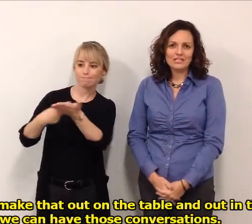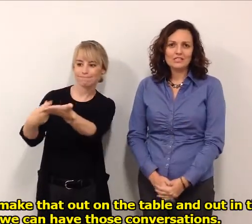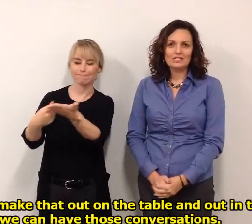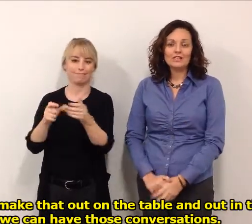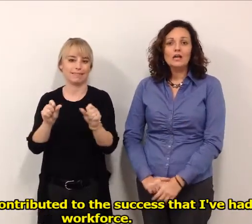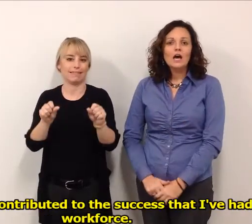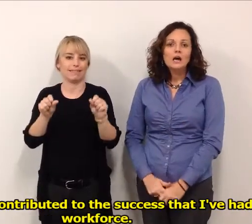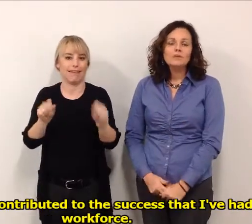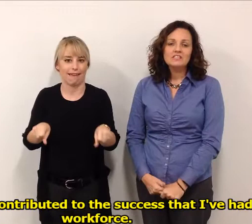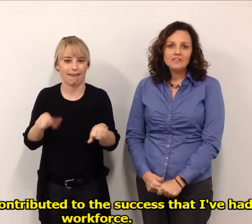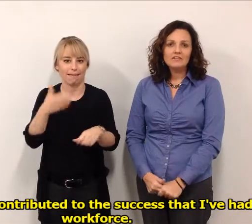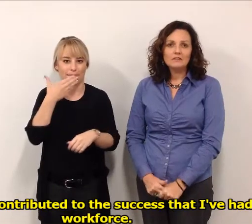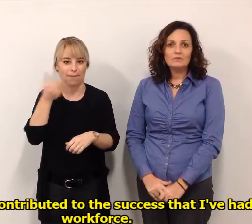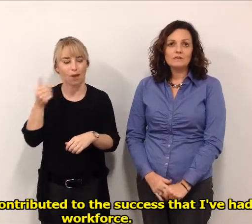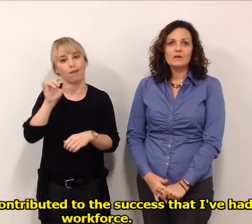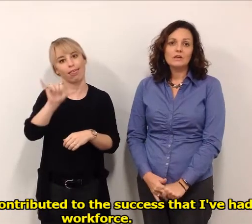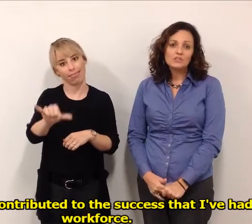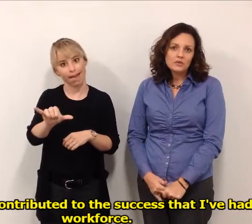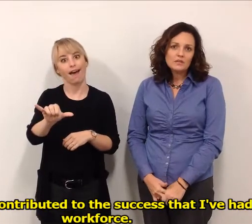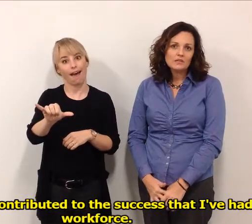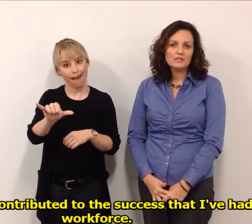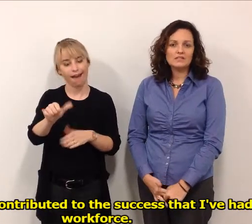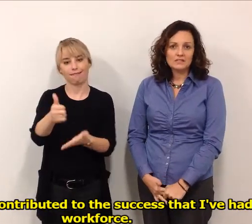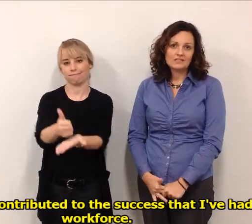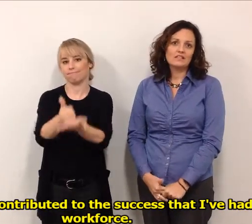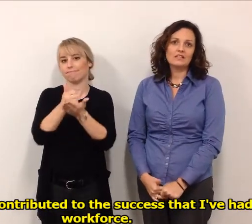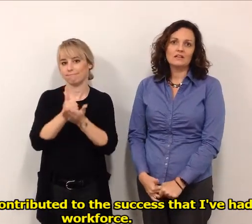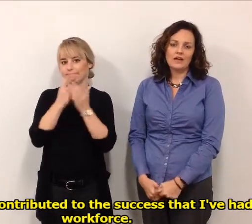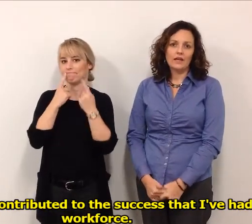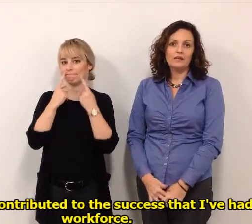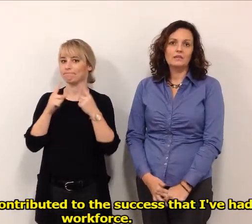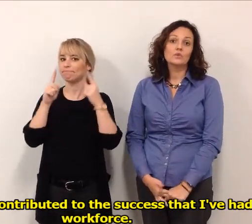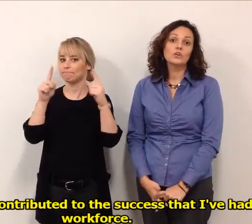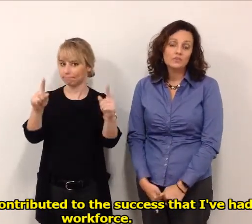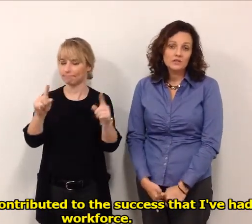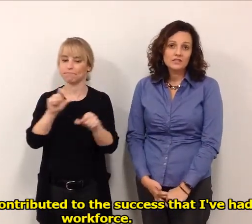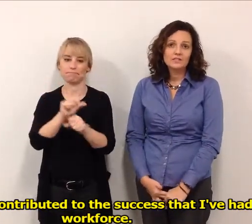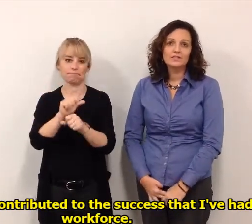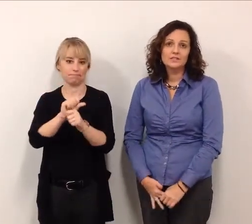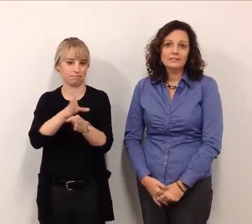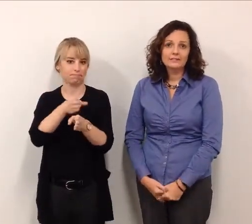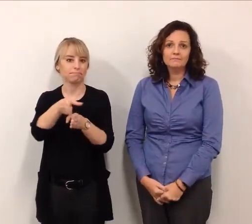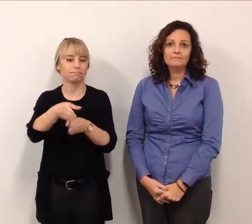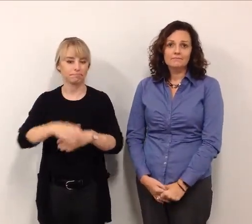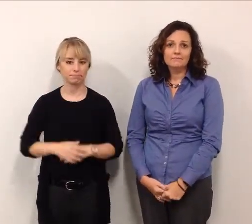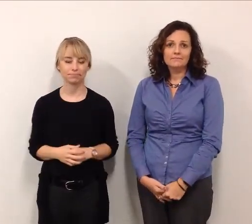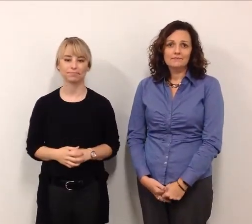those conversations. Has definitely contributed to the success that I've had in the workforce.